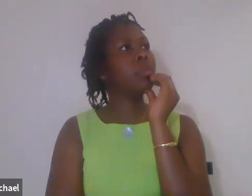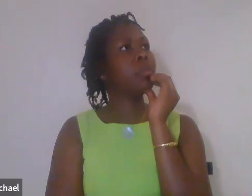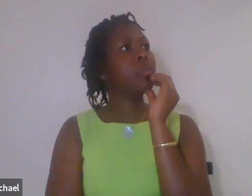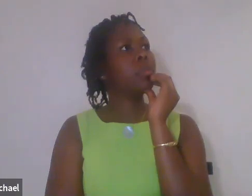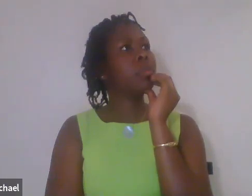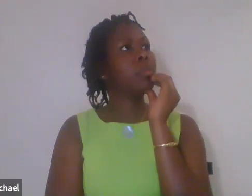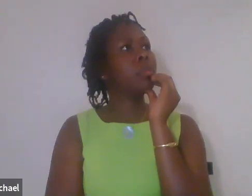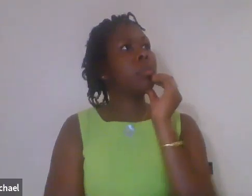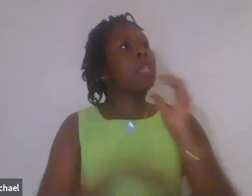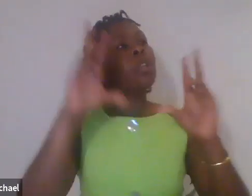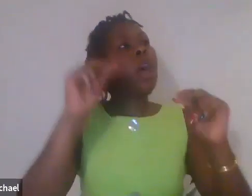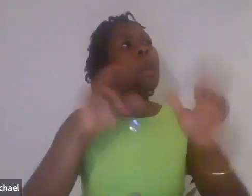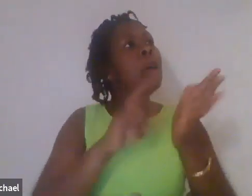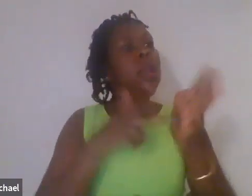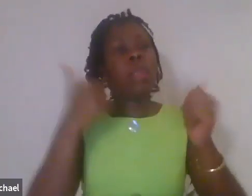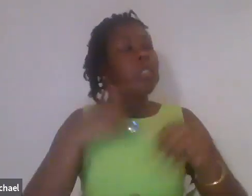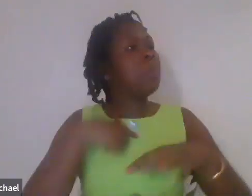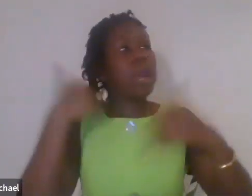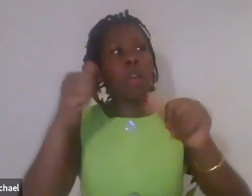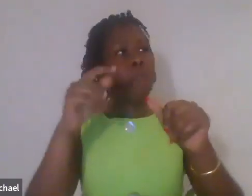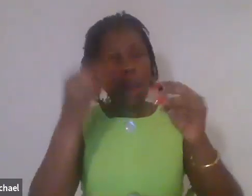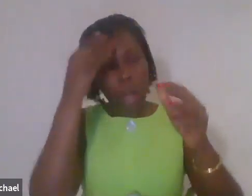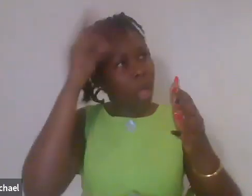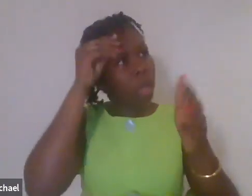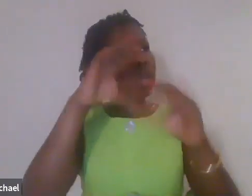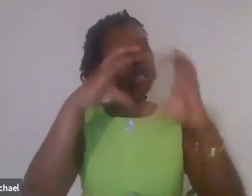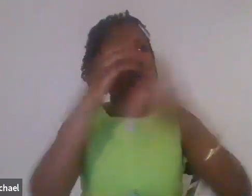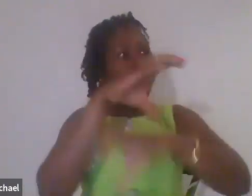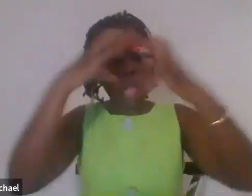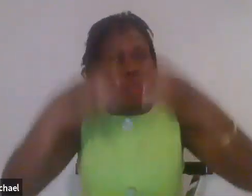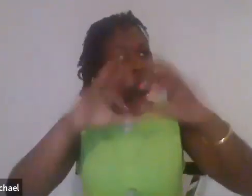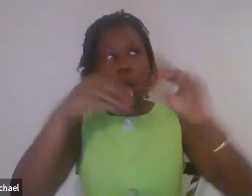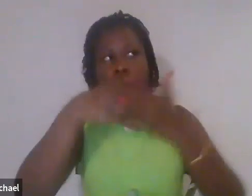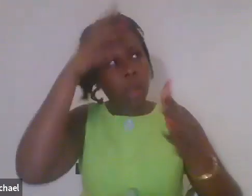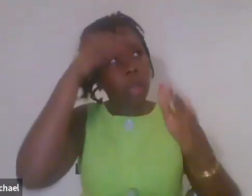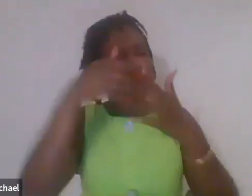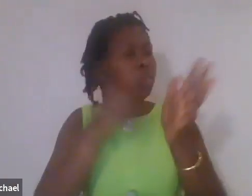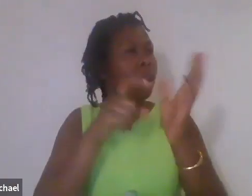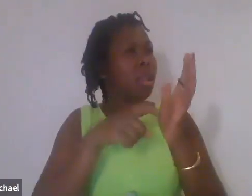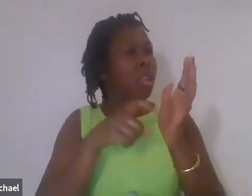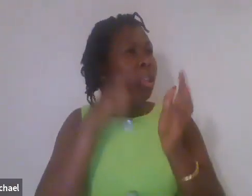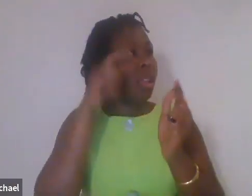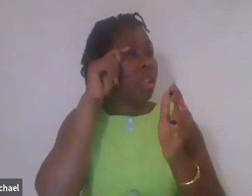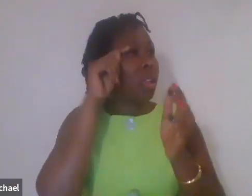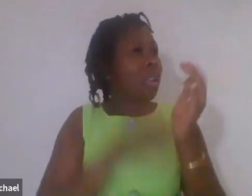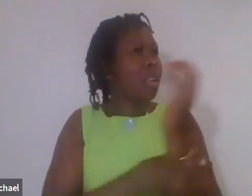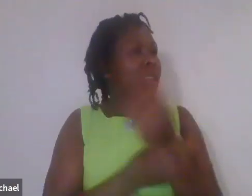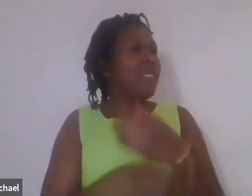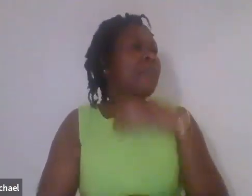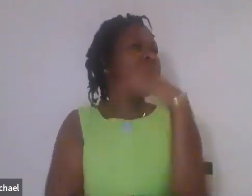is tujipange kimpango. We plan ourselves strategically. If you